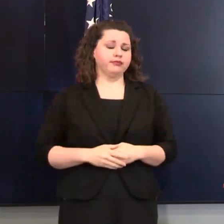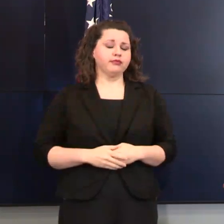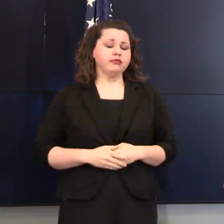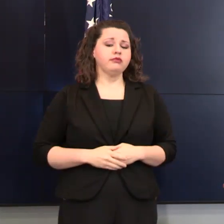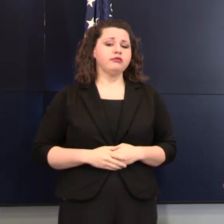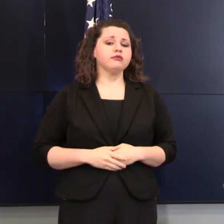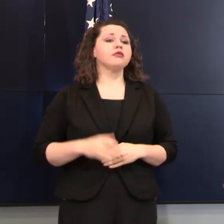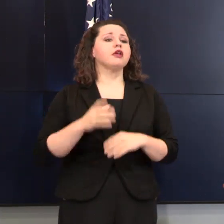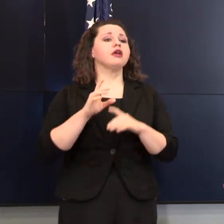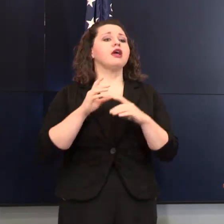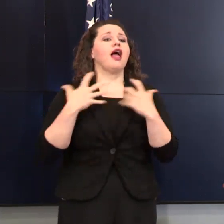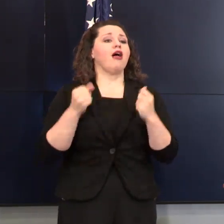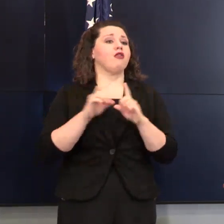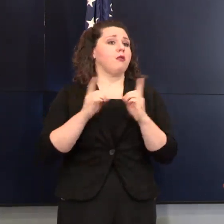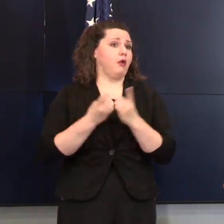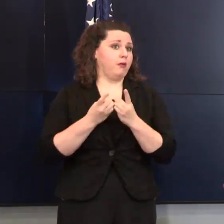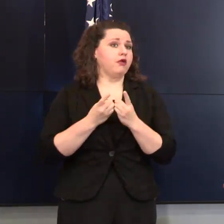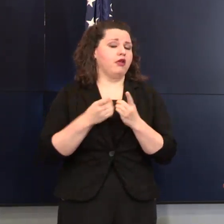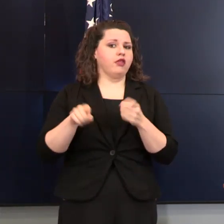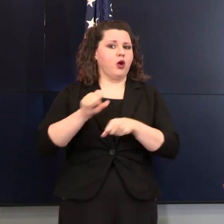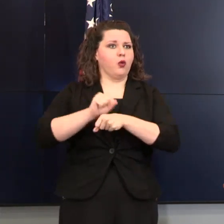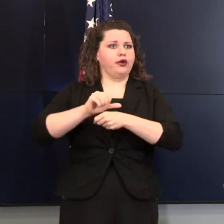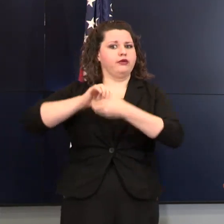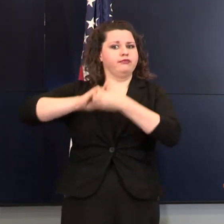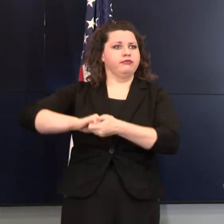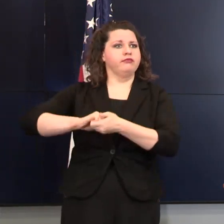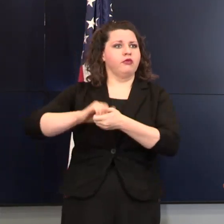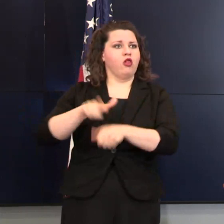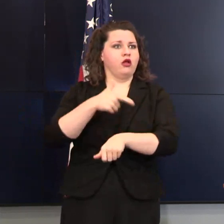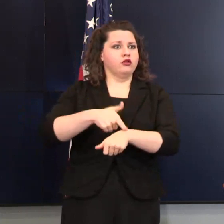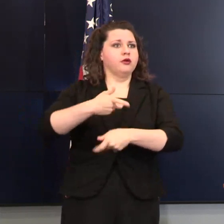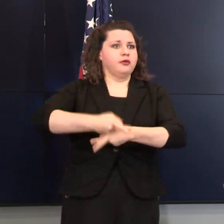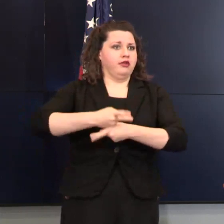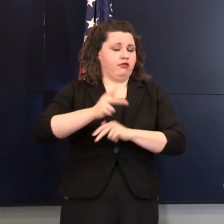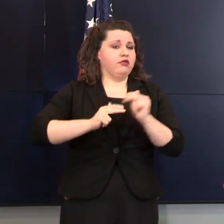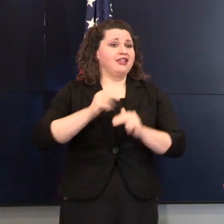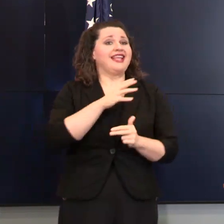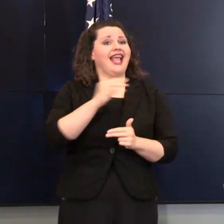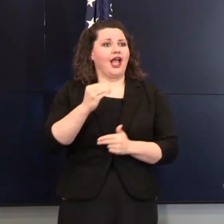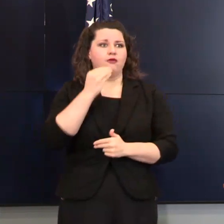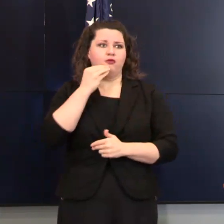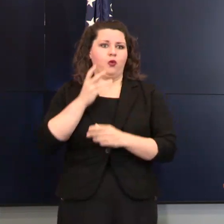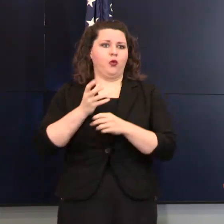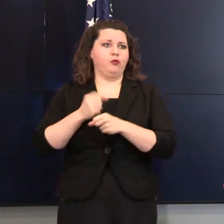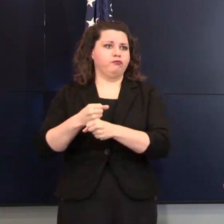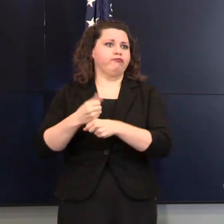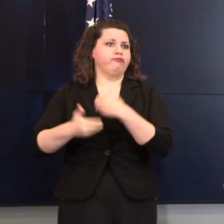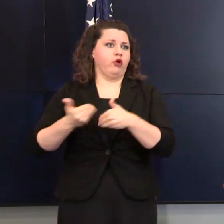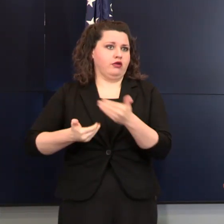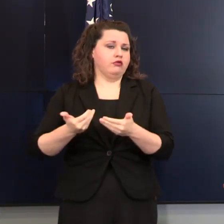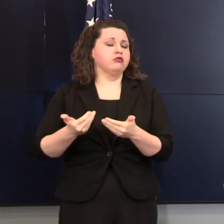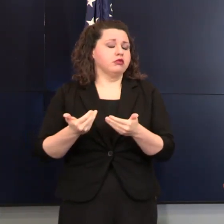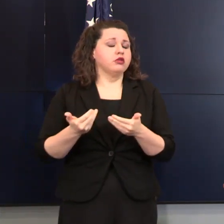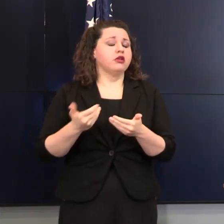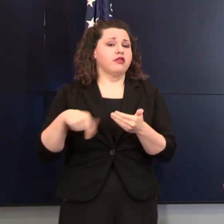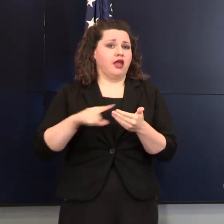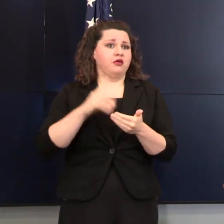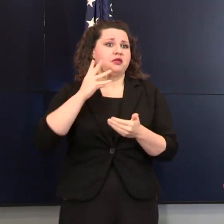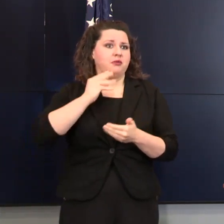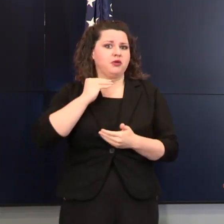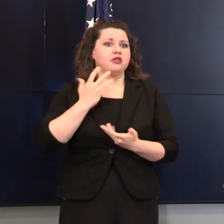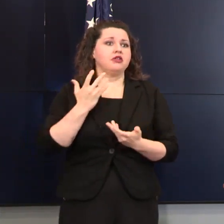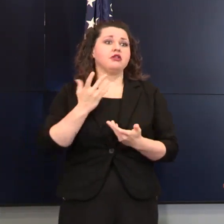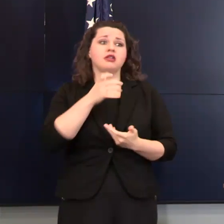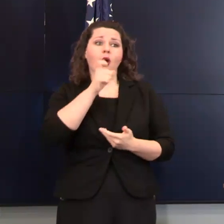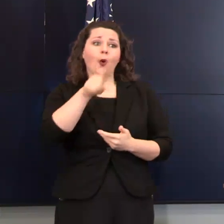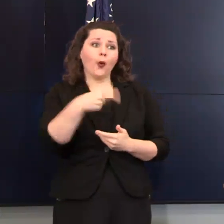supply will be impacted. So we're going to continue to do, we must do our part to keep them open in a safe and responsible